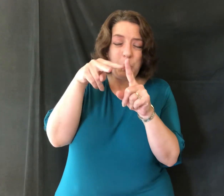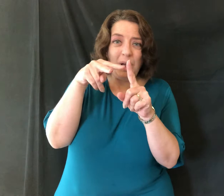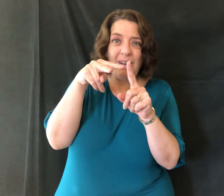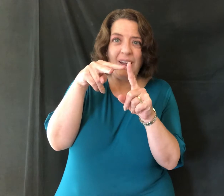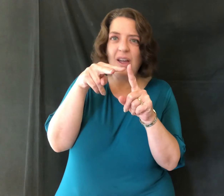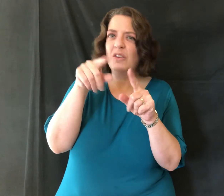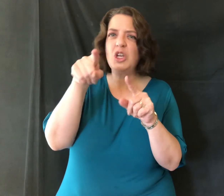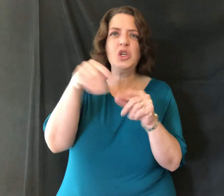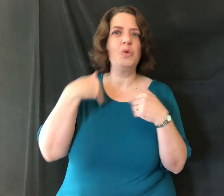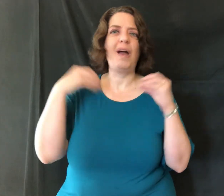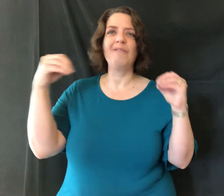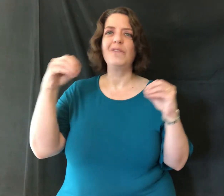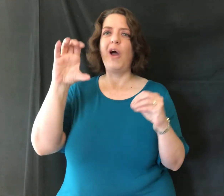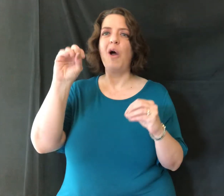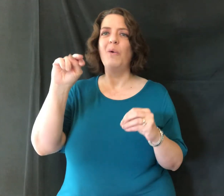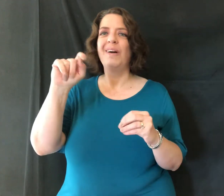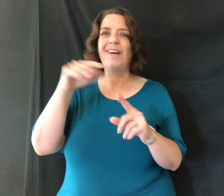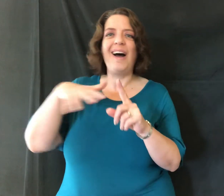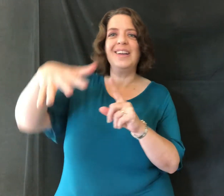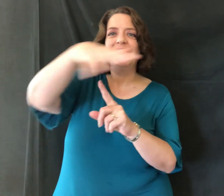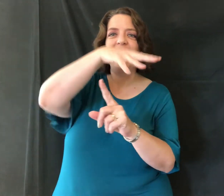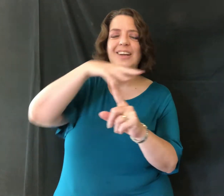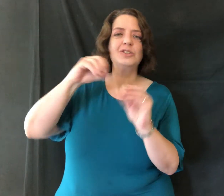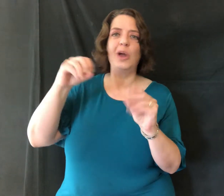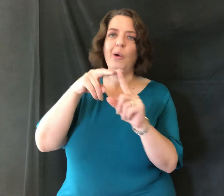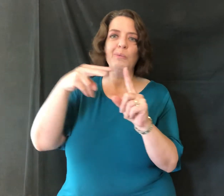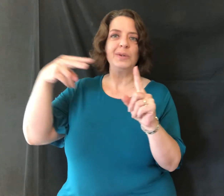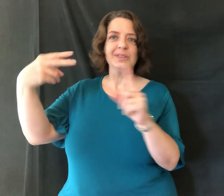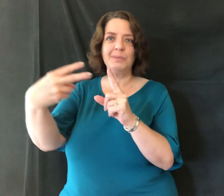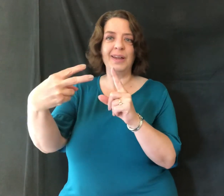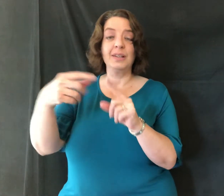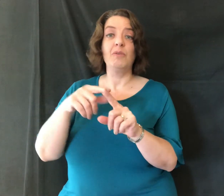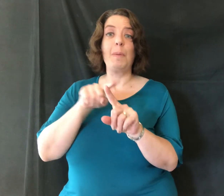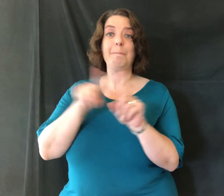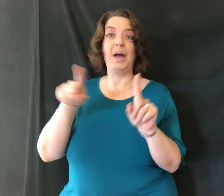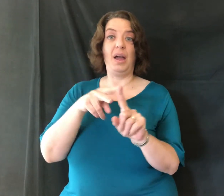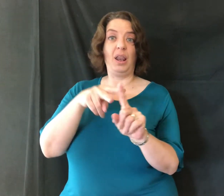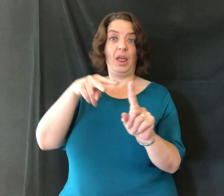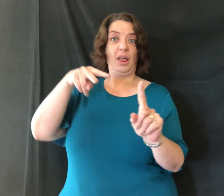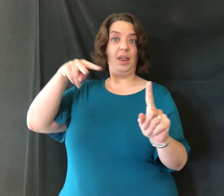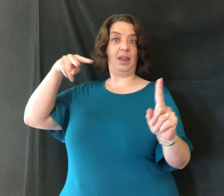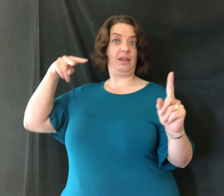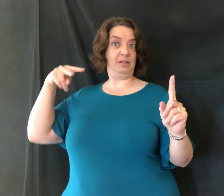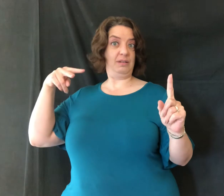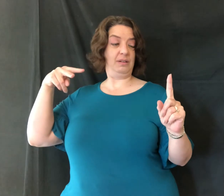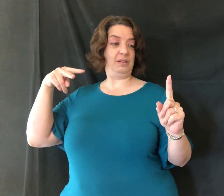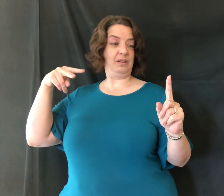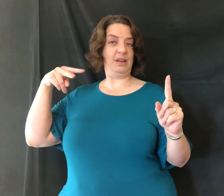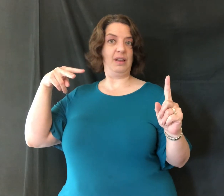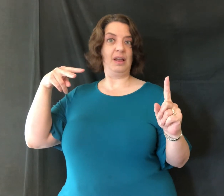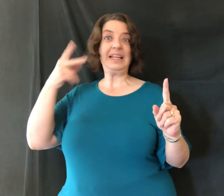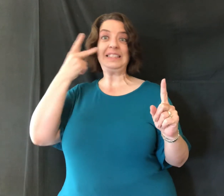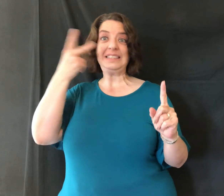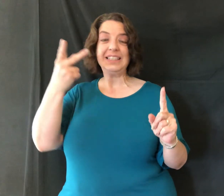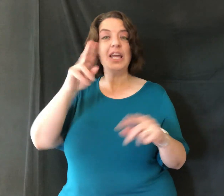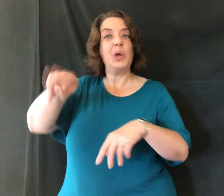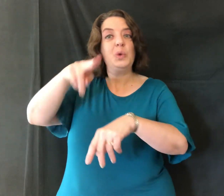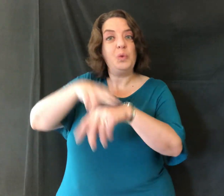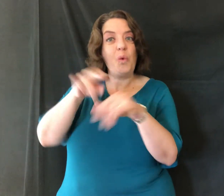When you get really close to it, you have no context and no perspective on it. But when you back up a little and you see